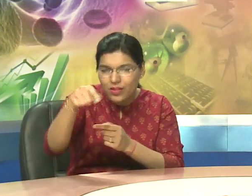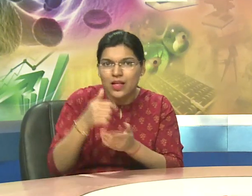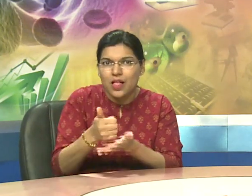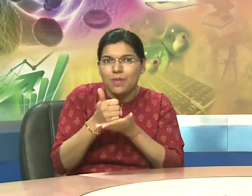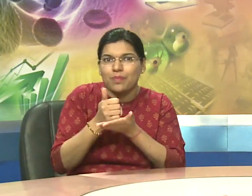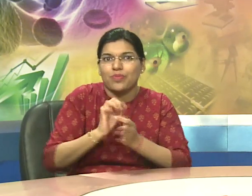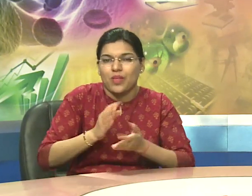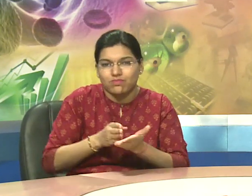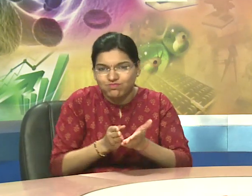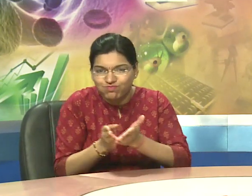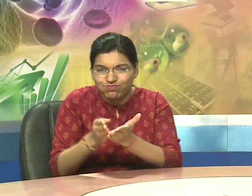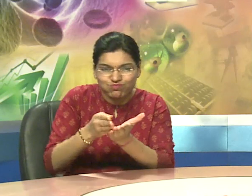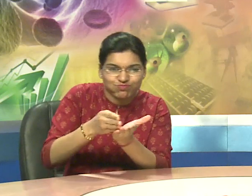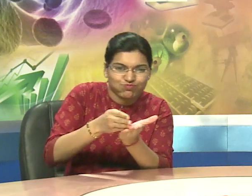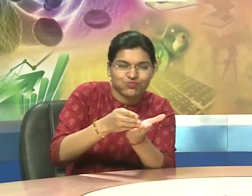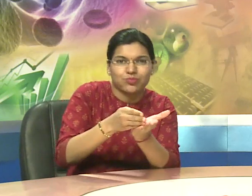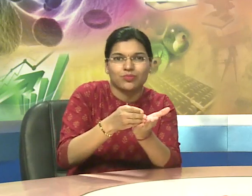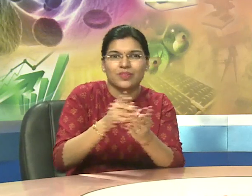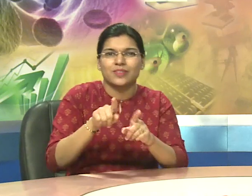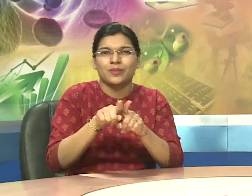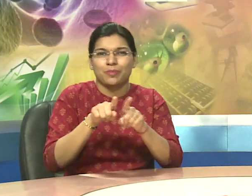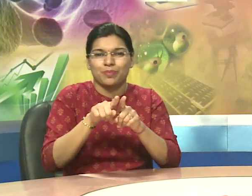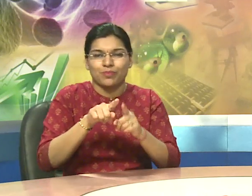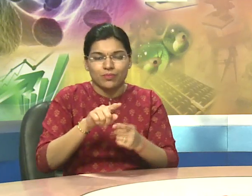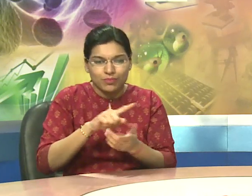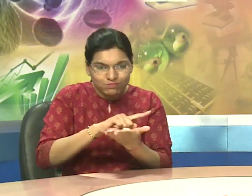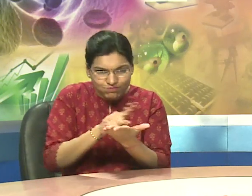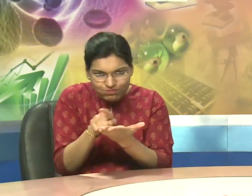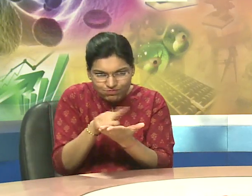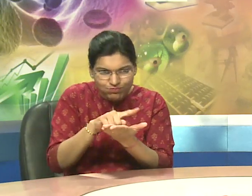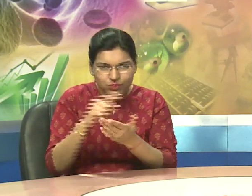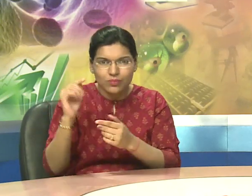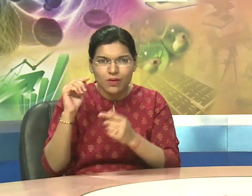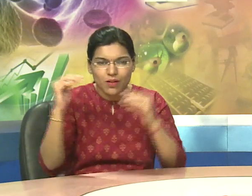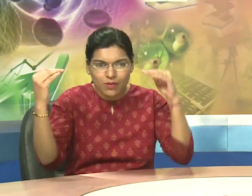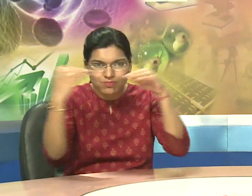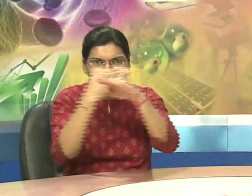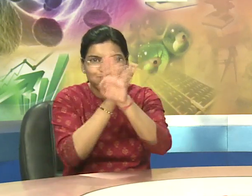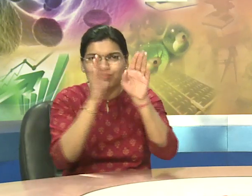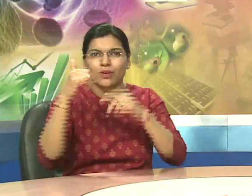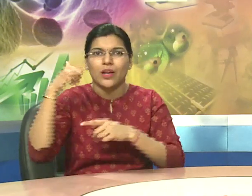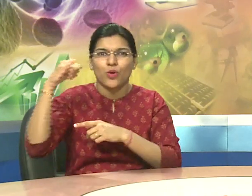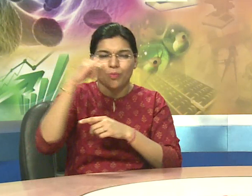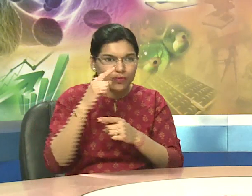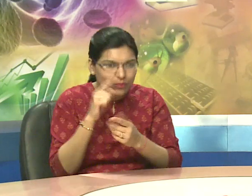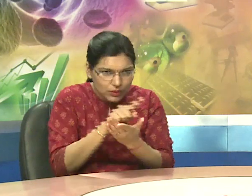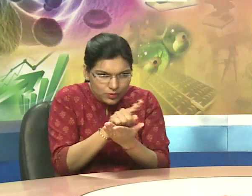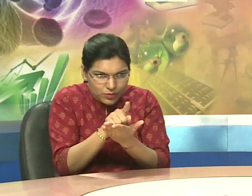which help us to move from one place to another. For example, there are so